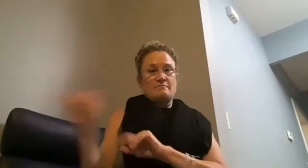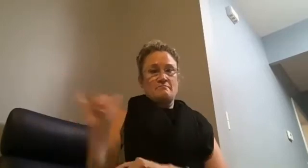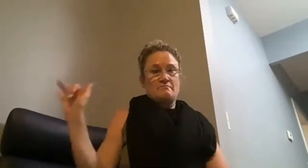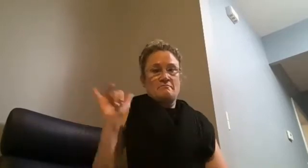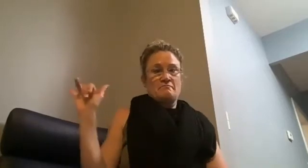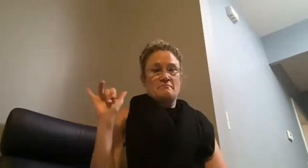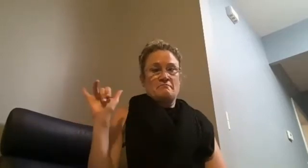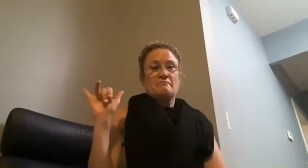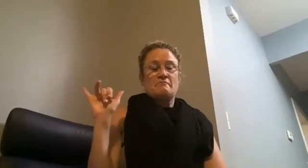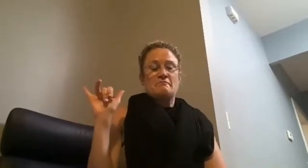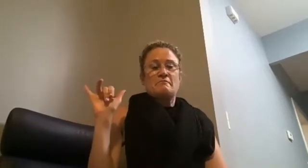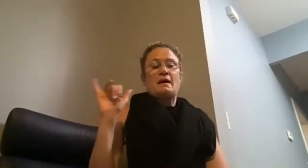this meeting in Barcelona and spoke.